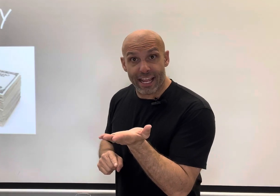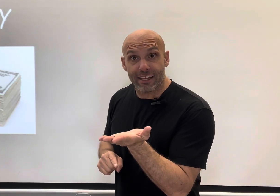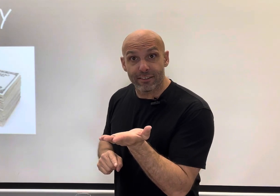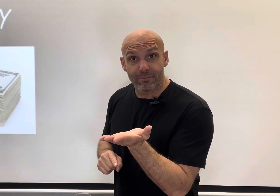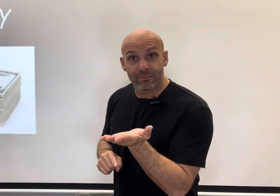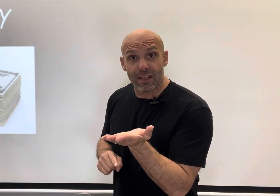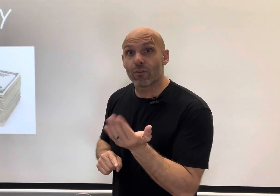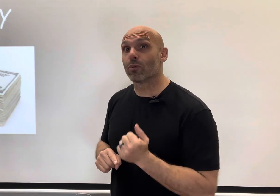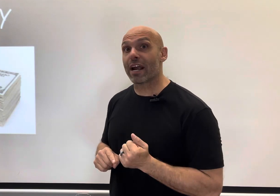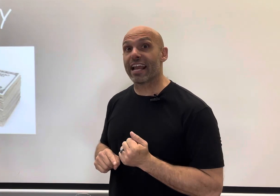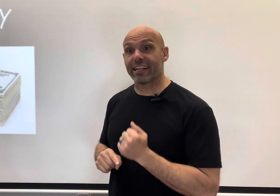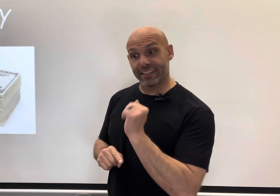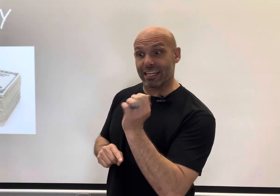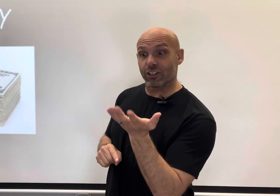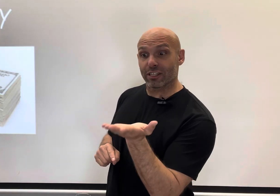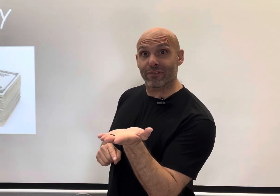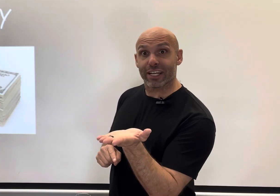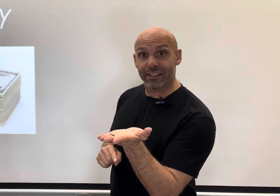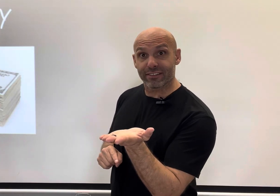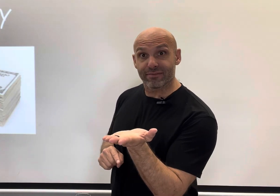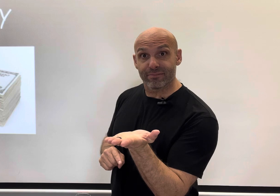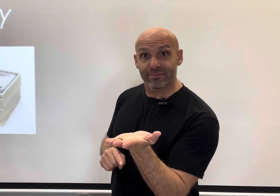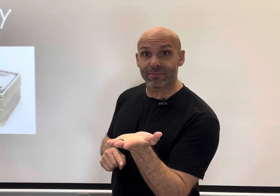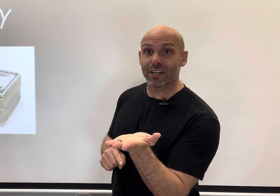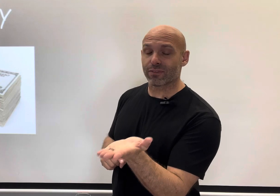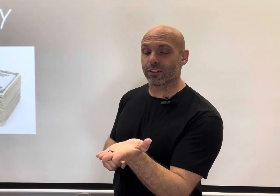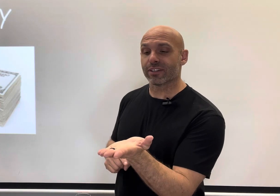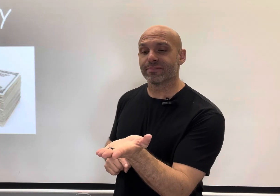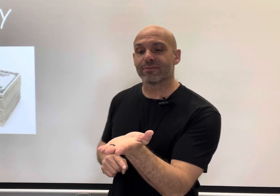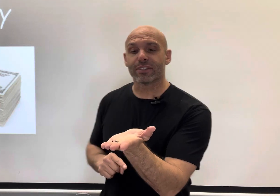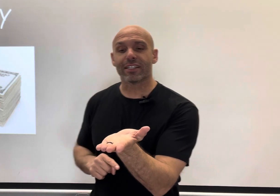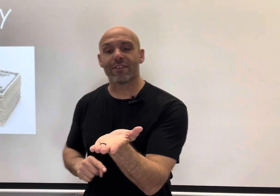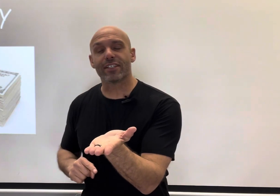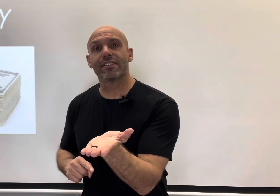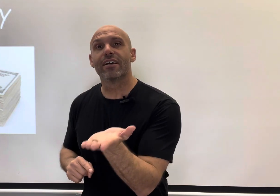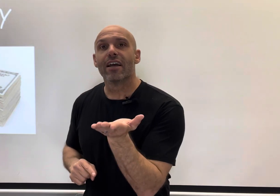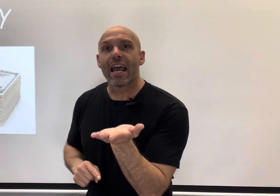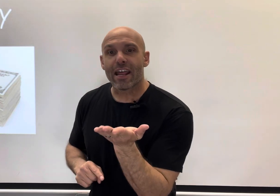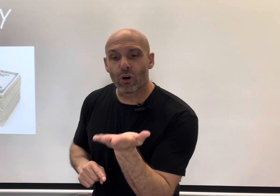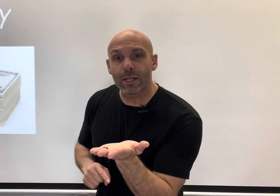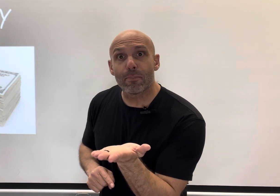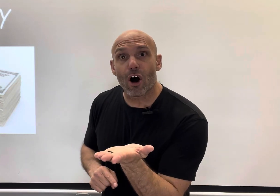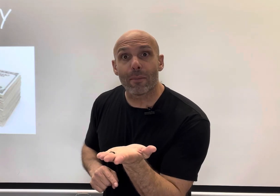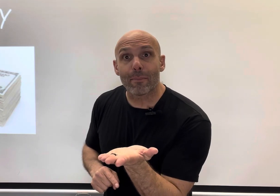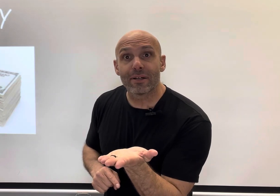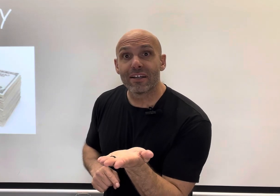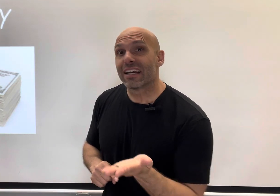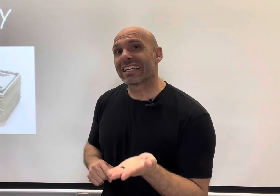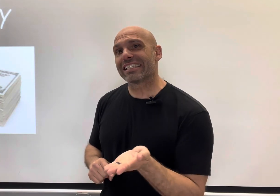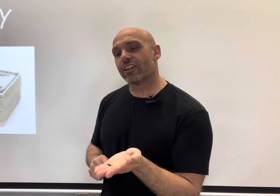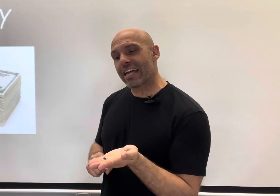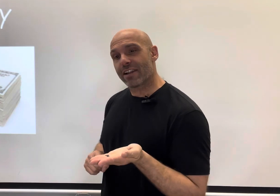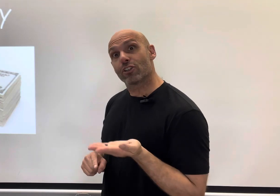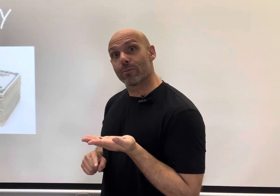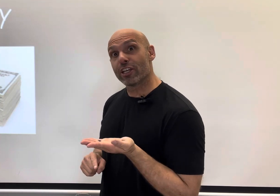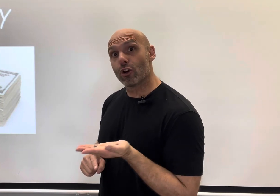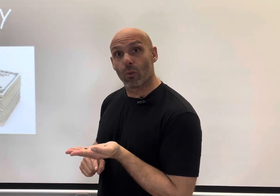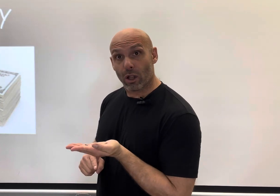hand. If you're right-handed, that's your left hand. Vice versa for the lefties. And hold it palm up. Consider that to be your